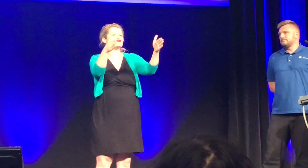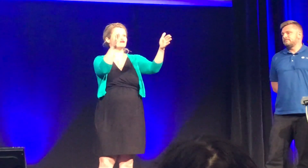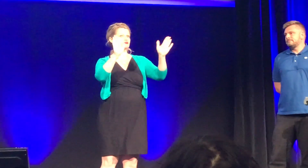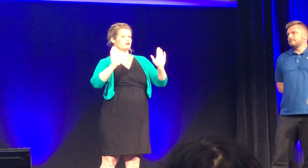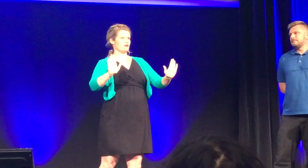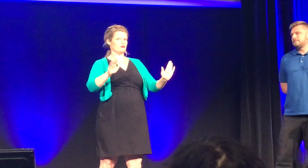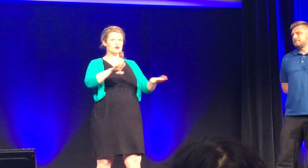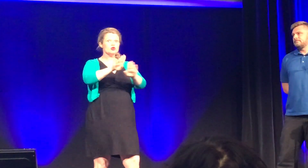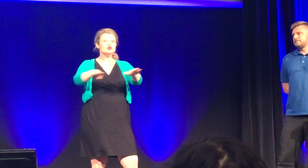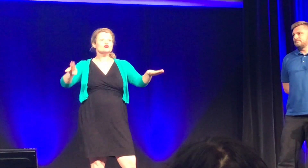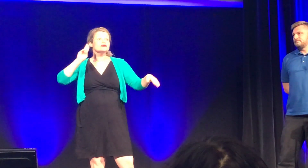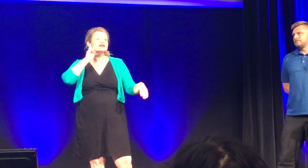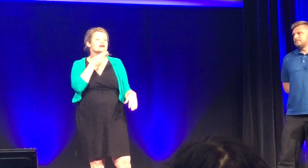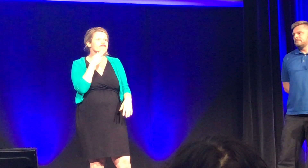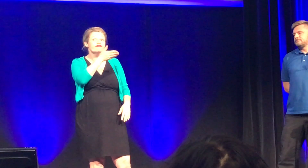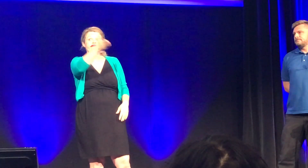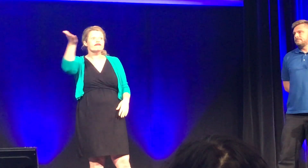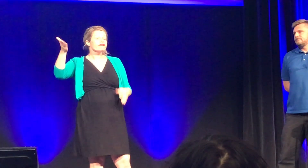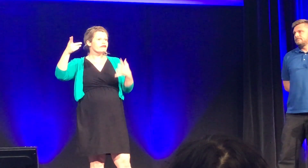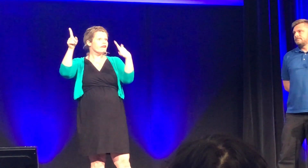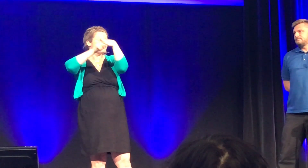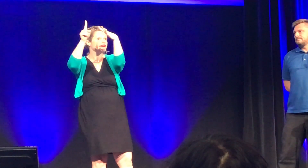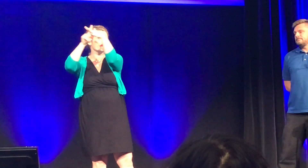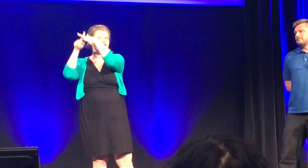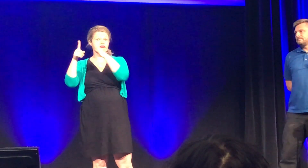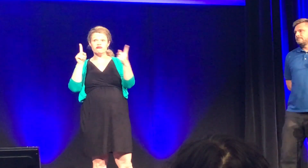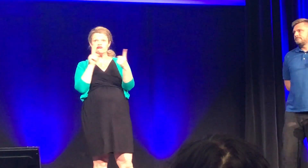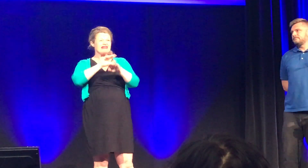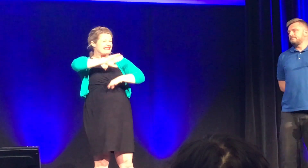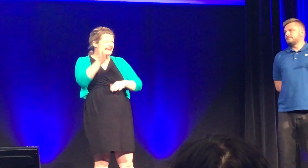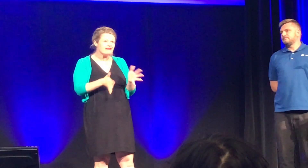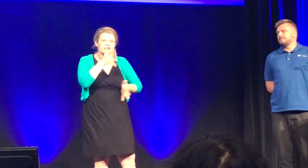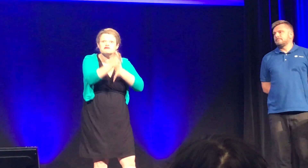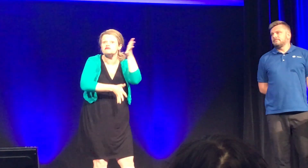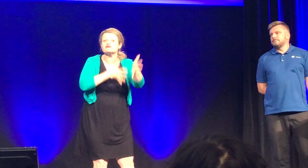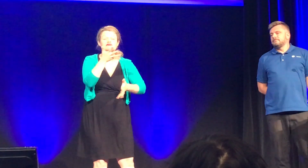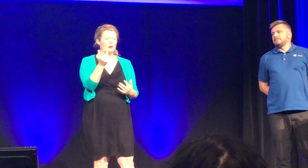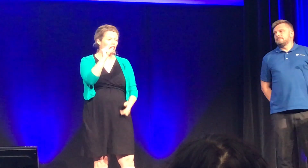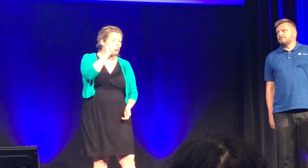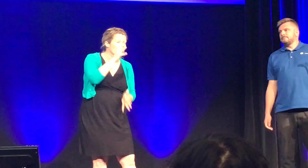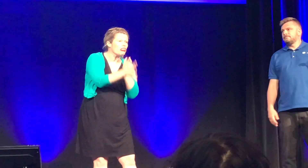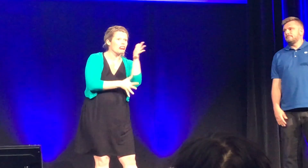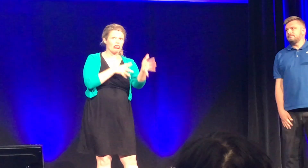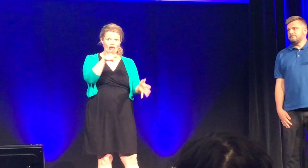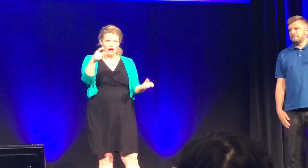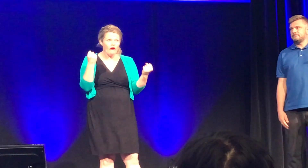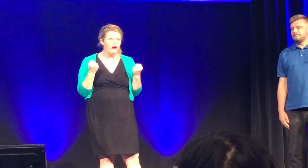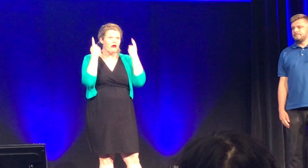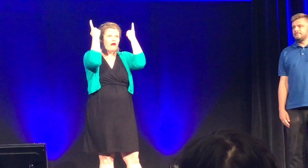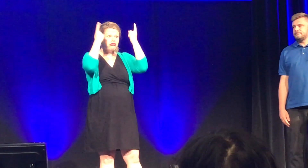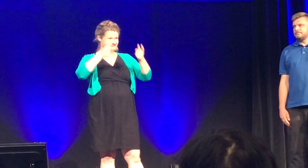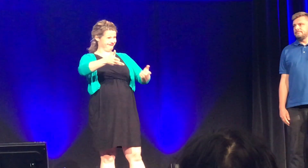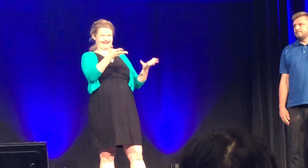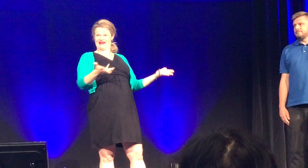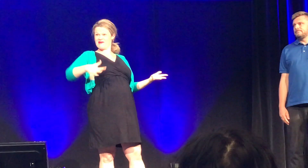We want to ensure that the deaf children have the opportunity to access all this information in various